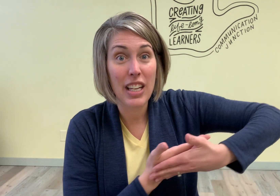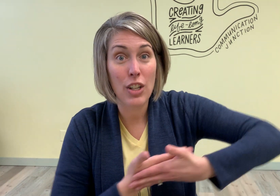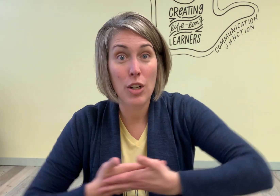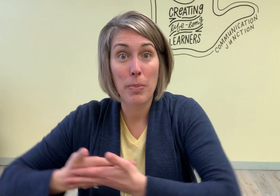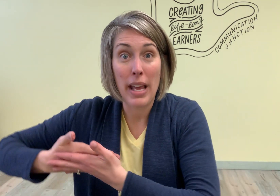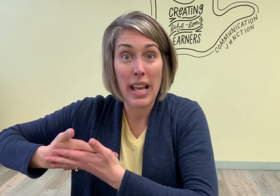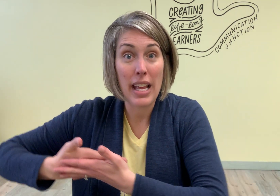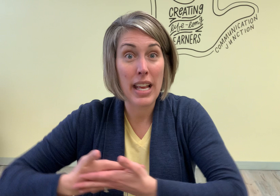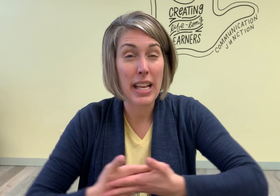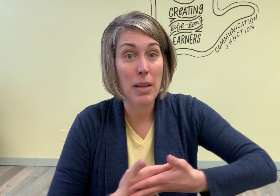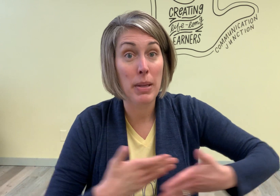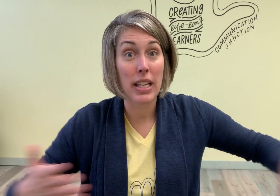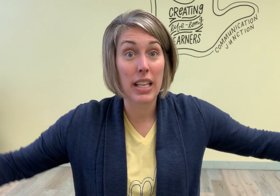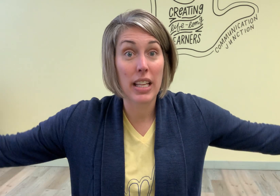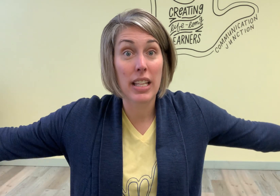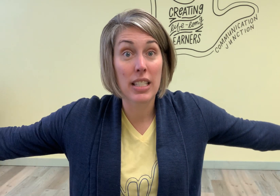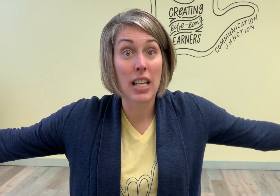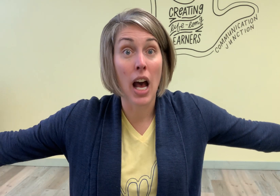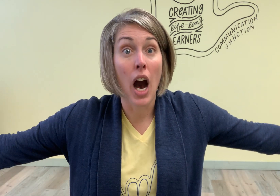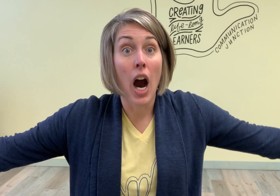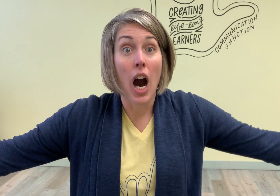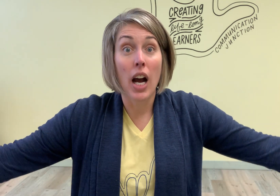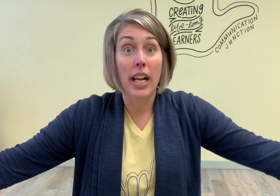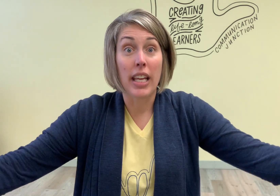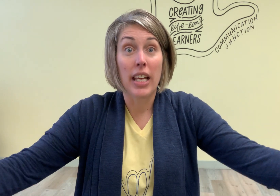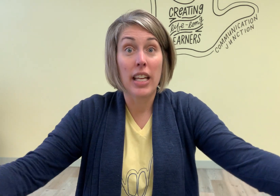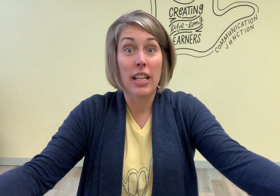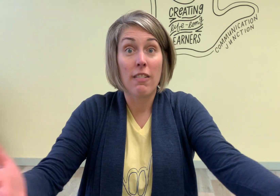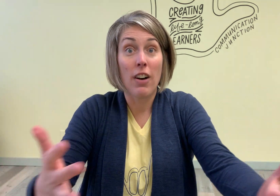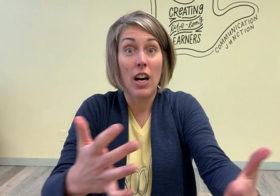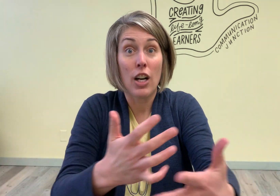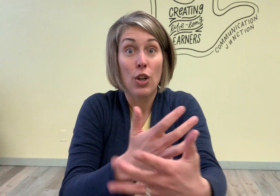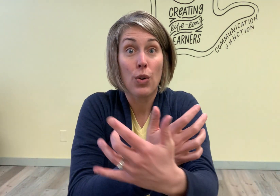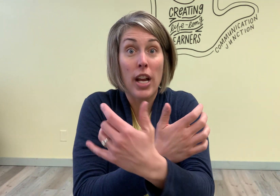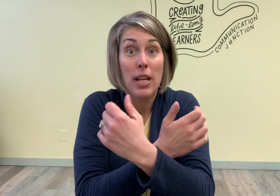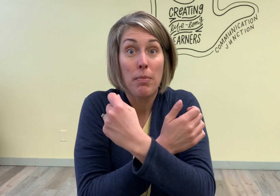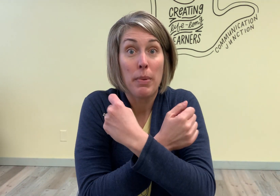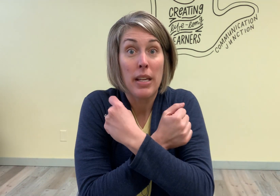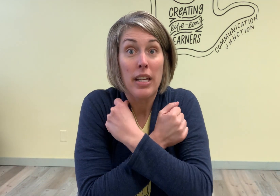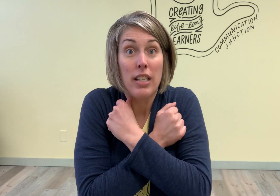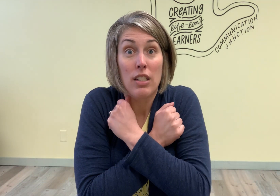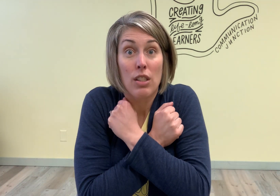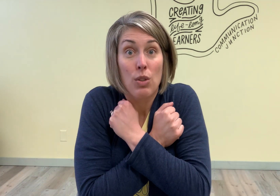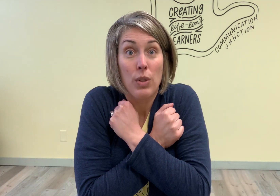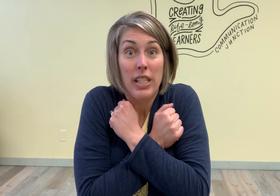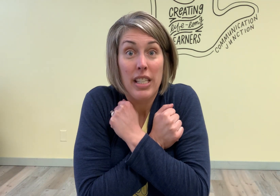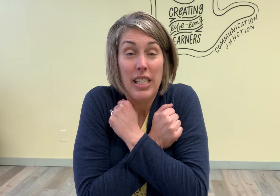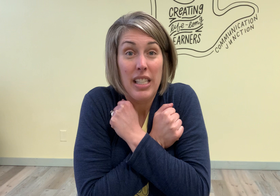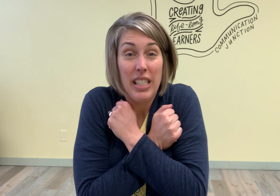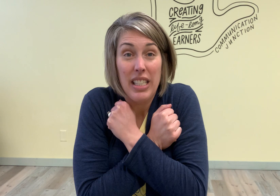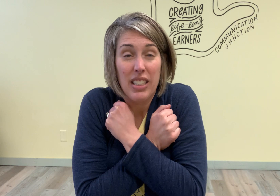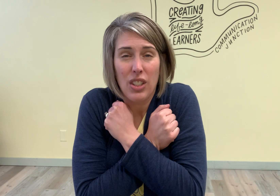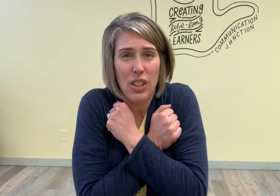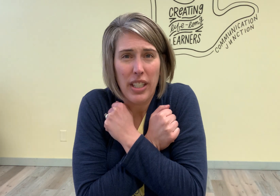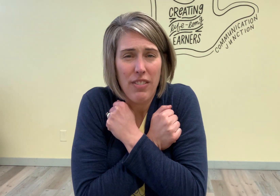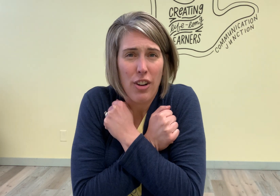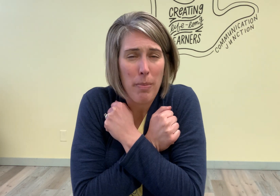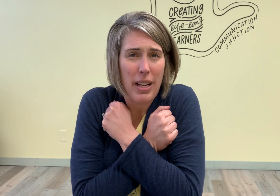little babies. Give a great big squeeze. Oh, give a great big